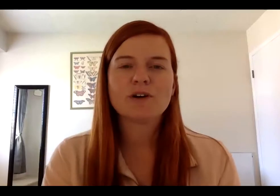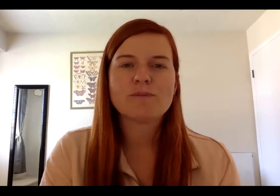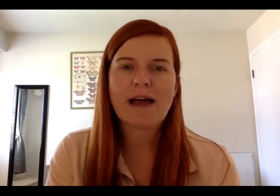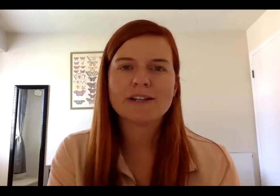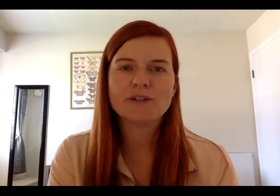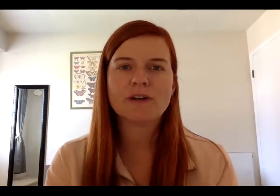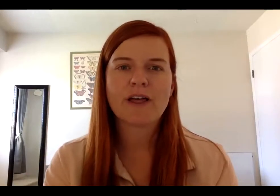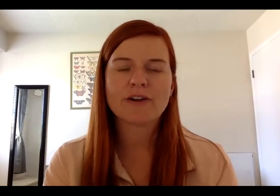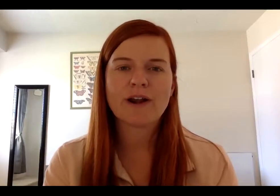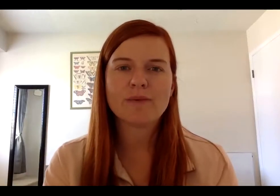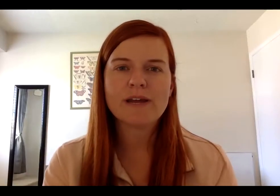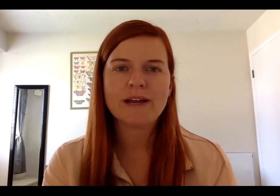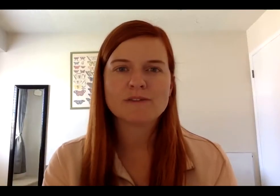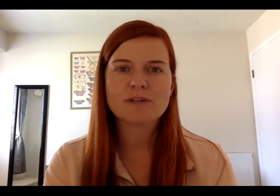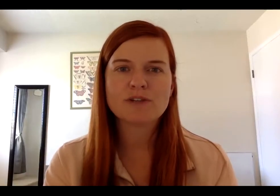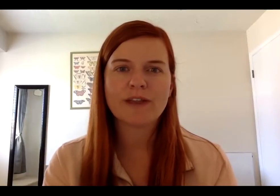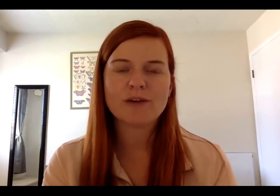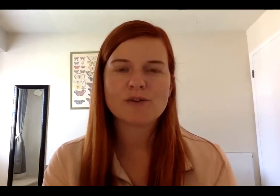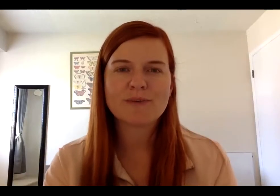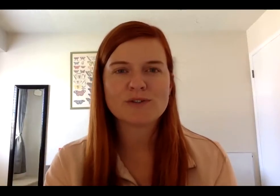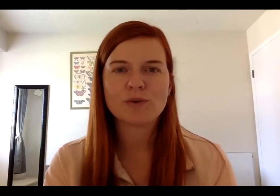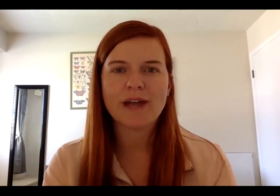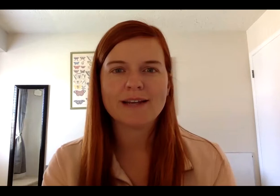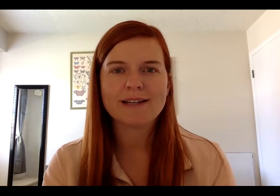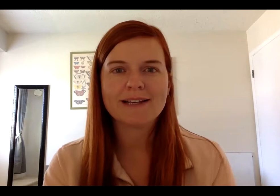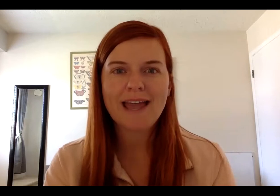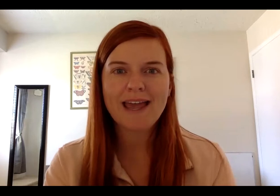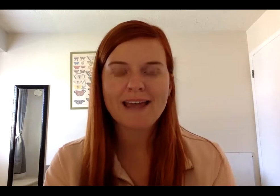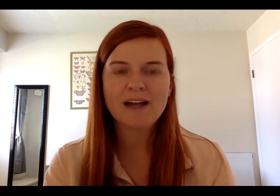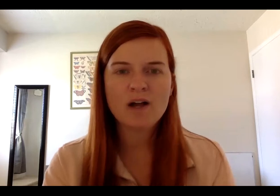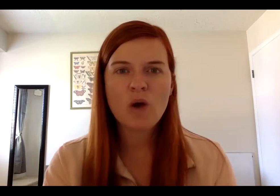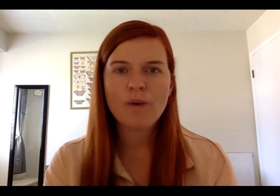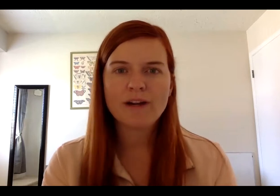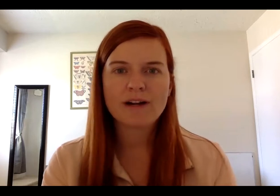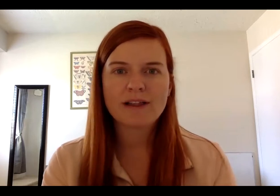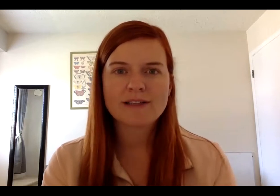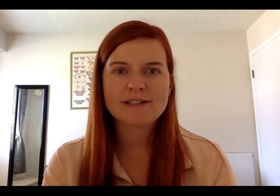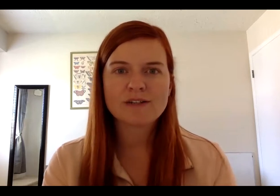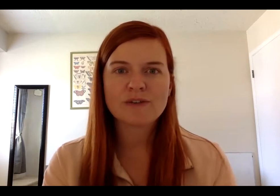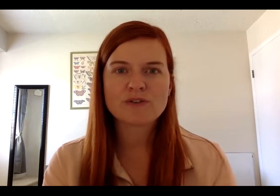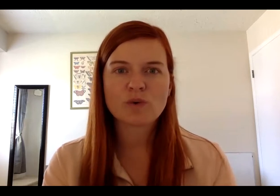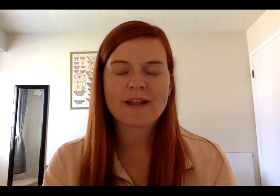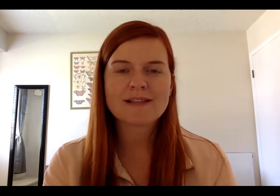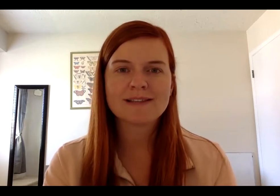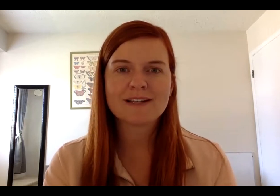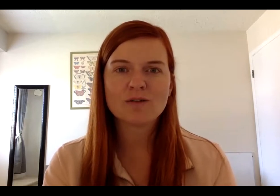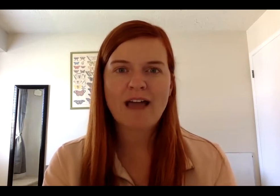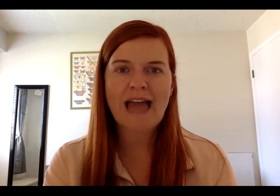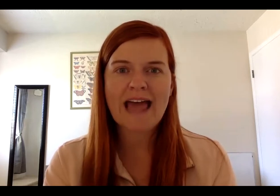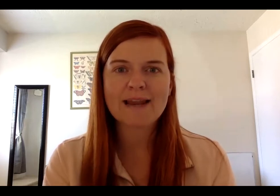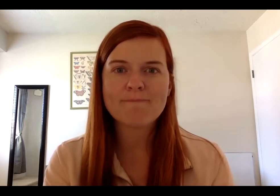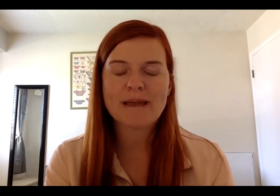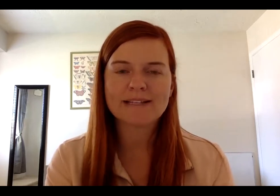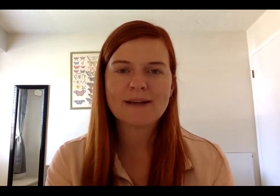Hey guys, welcome back to another great week of Speech and Language with Miss Juliet. Today, we are going to listen to the story The Little